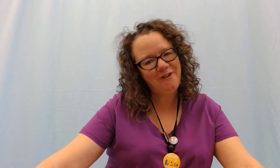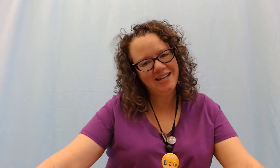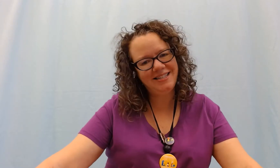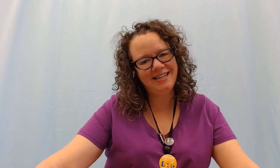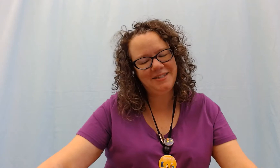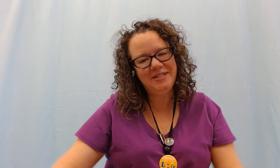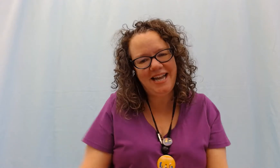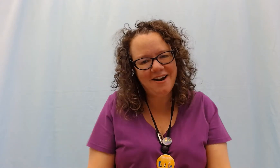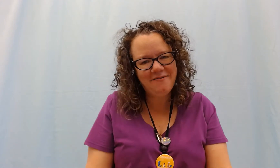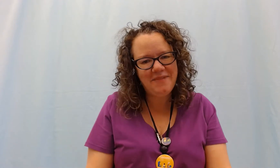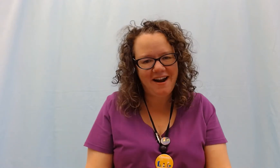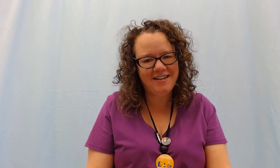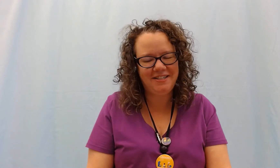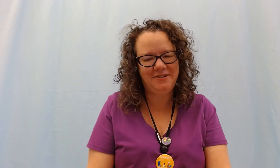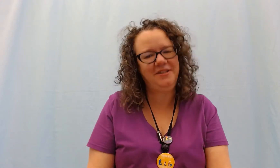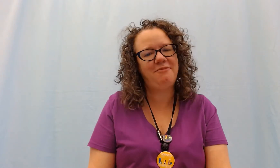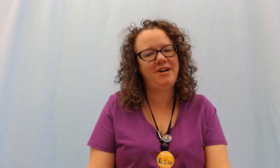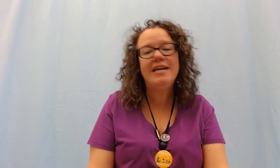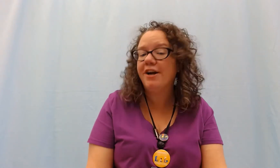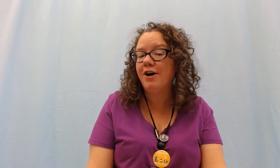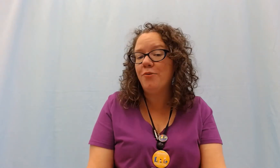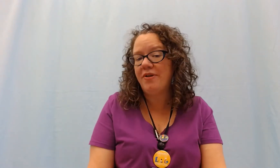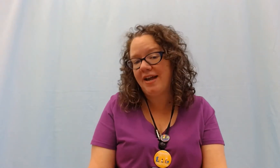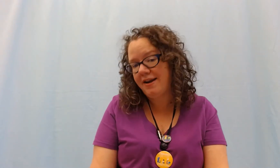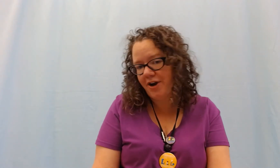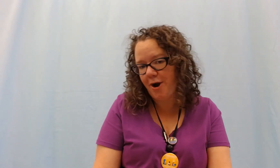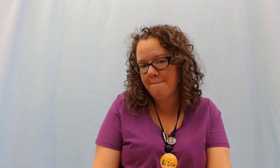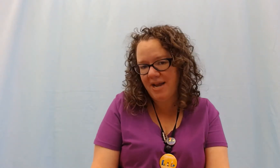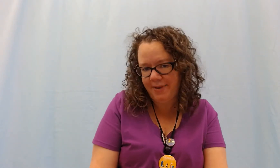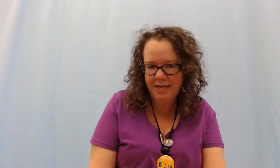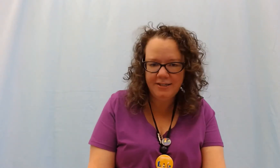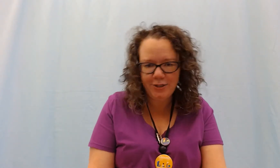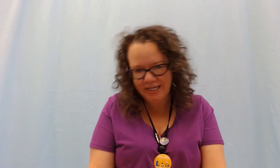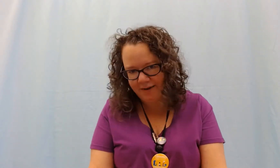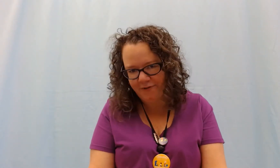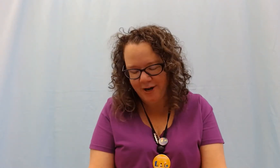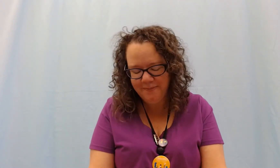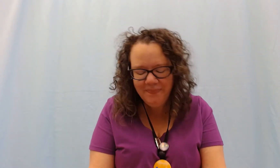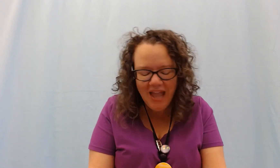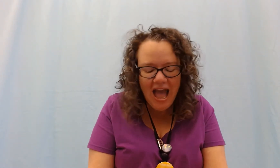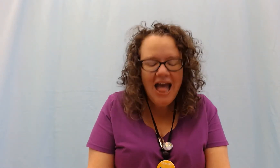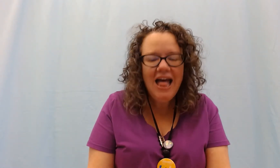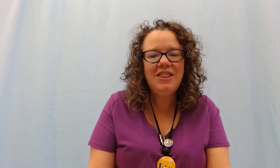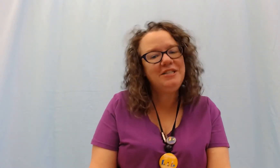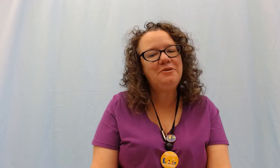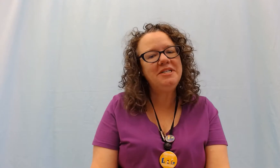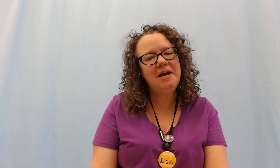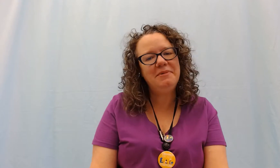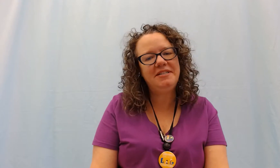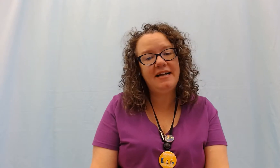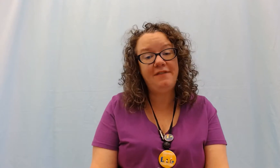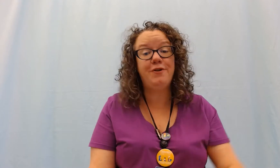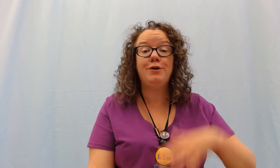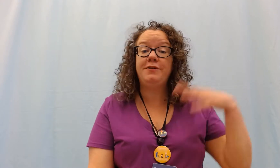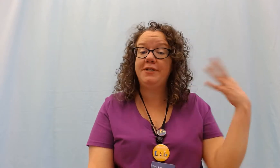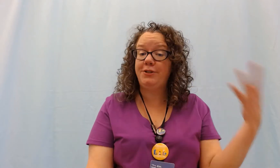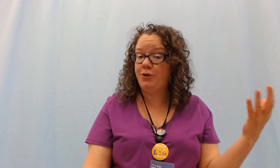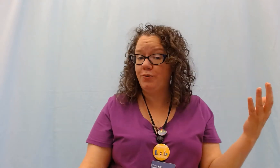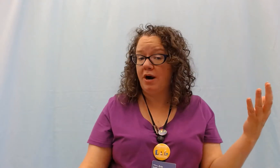Hi friends, it's Miss Erin from the Herrick District Library here with another baby story time for you. This story time is designed for those of us who are